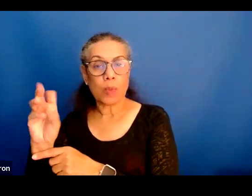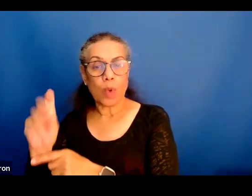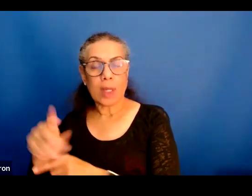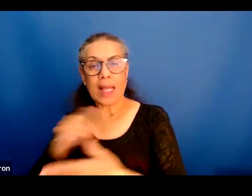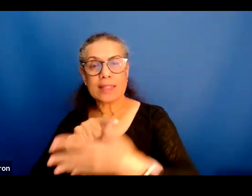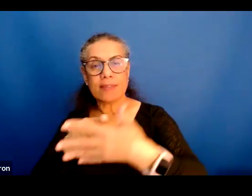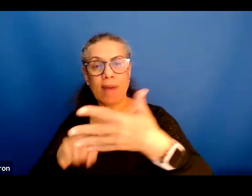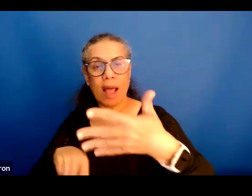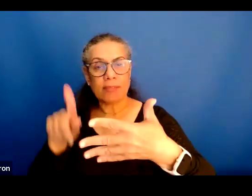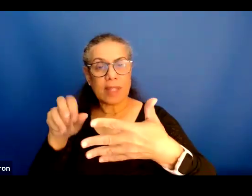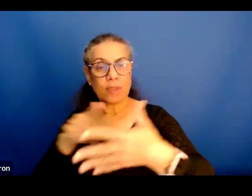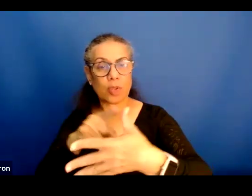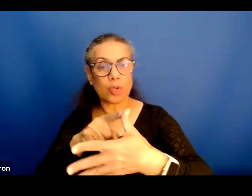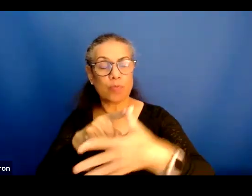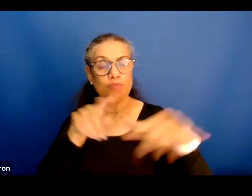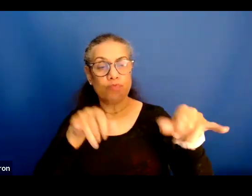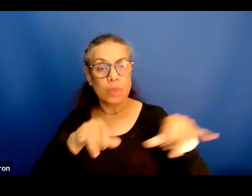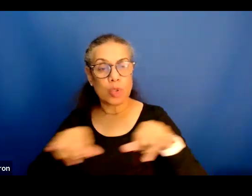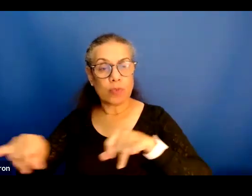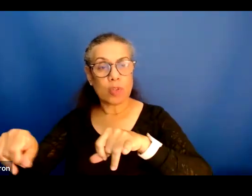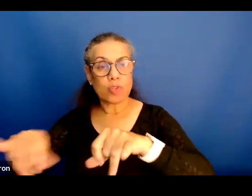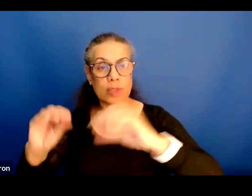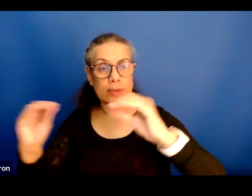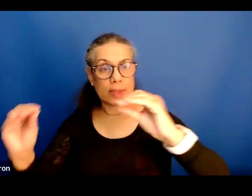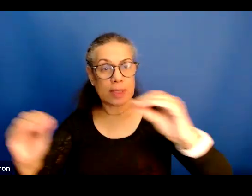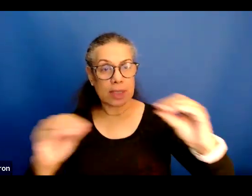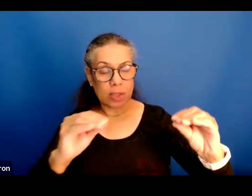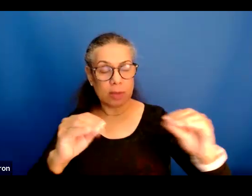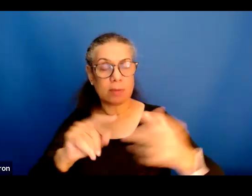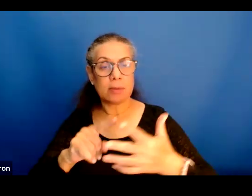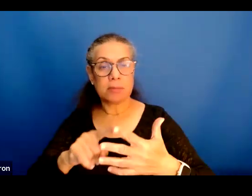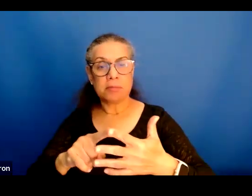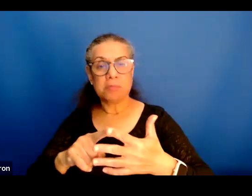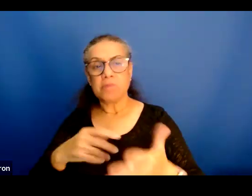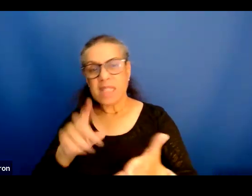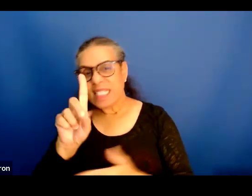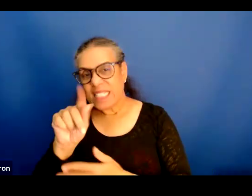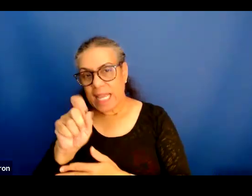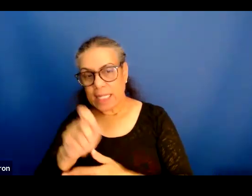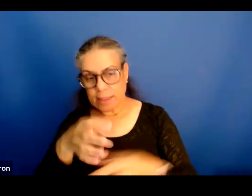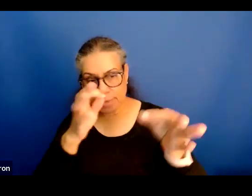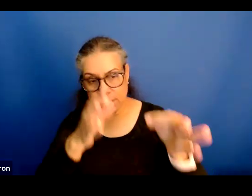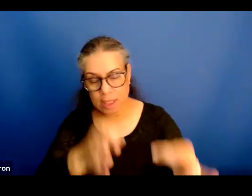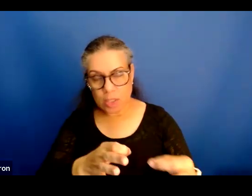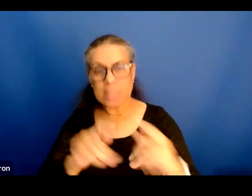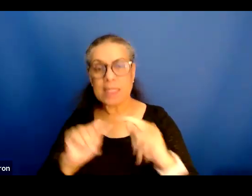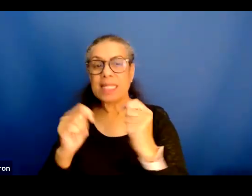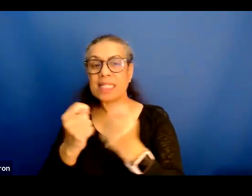levers: universal high-quality instruction, data-driven decision-making, team-driven